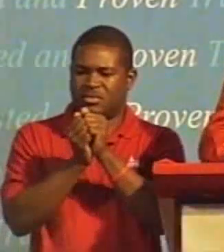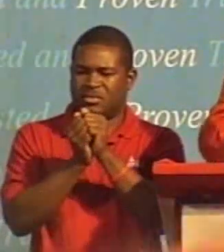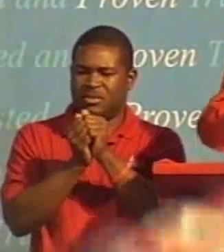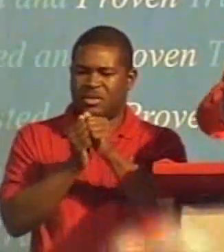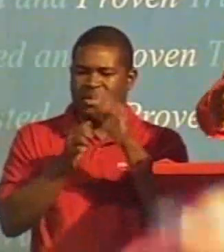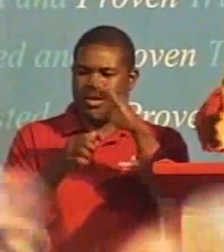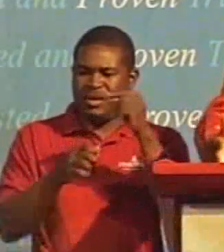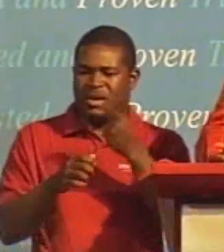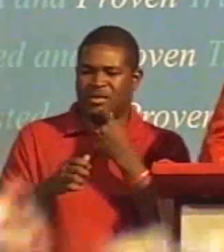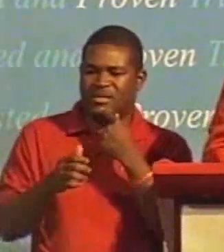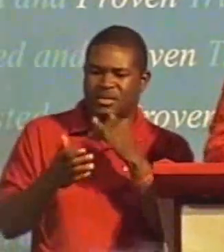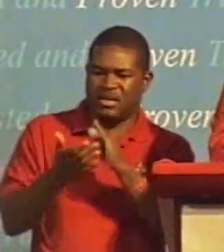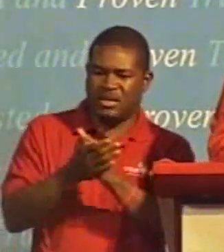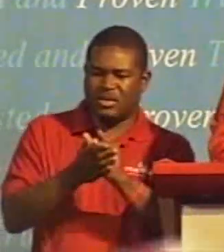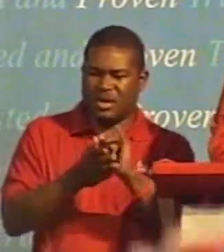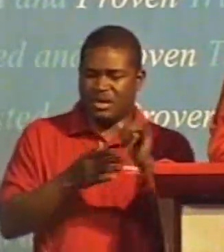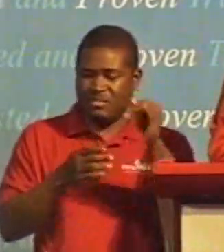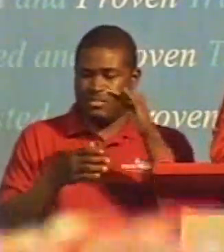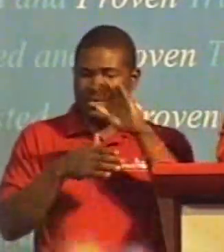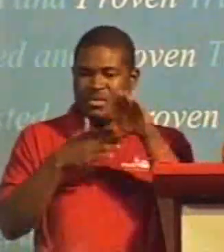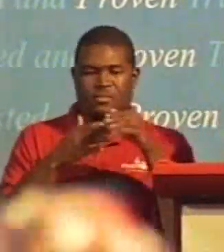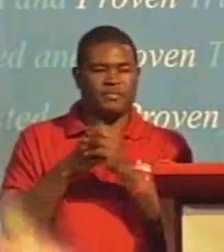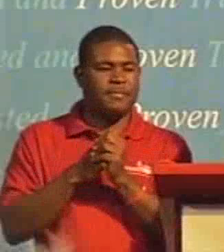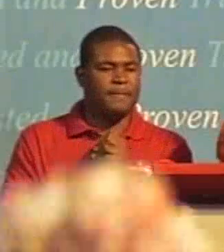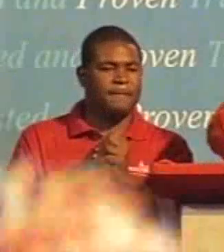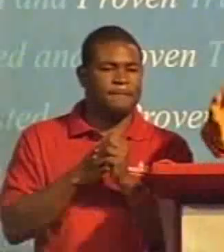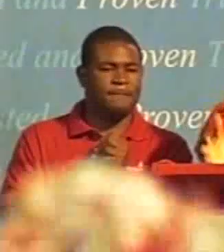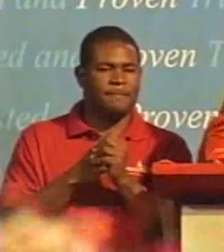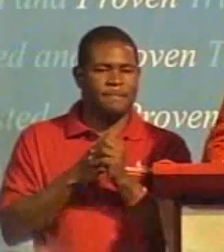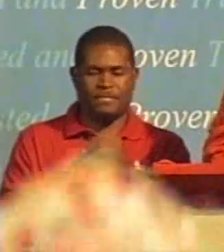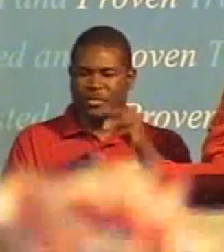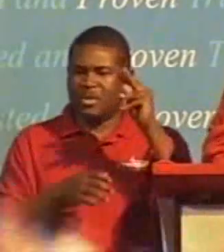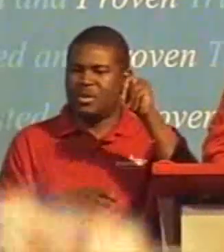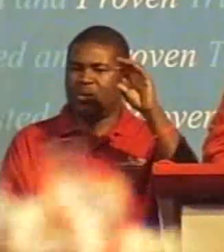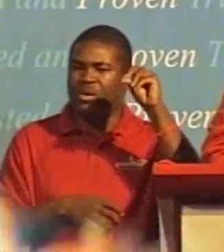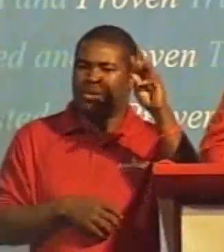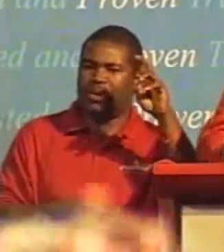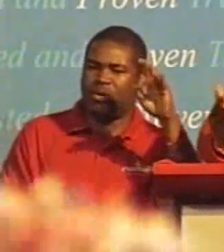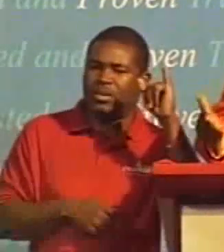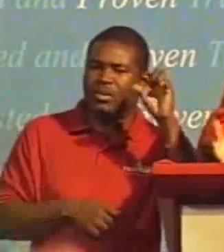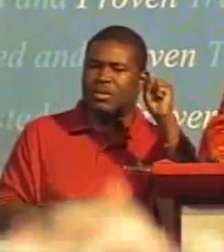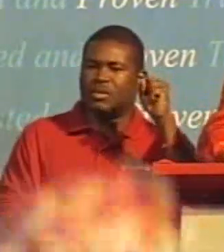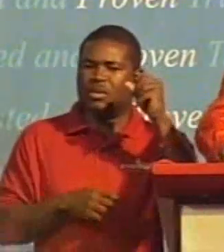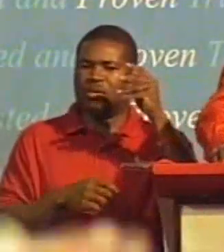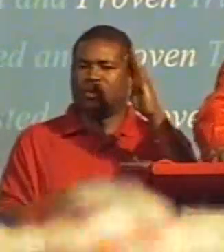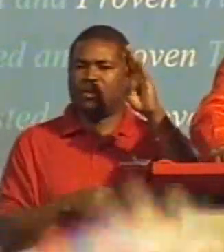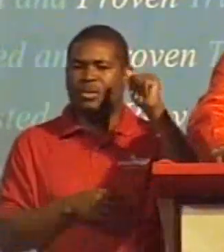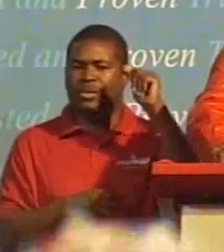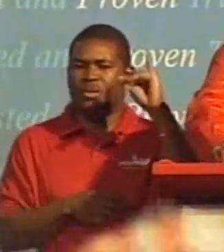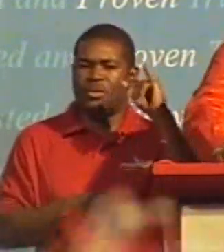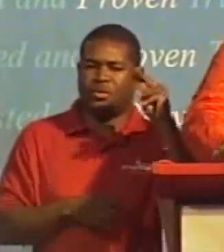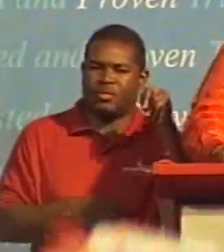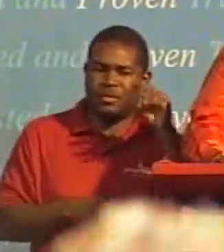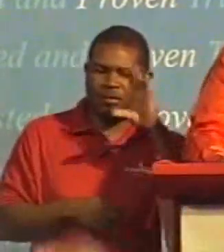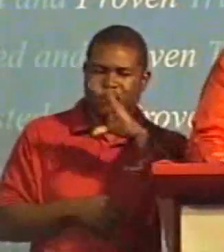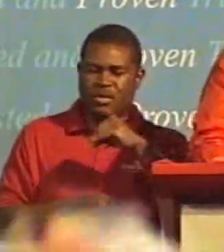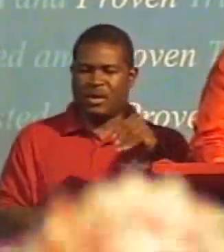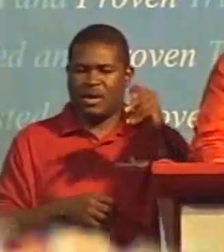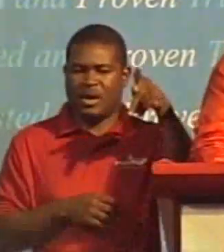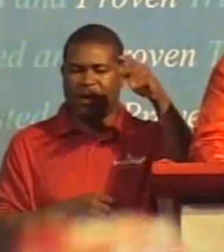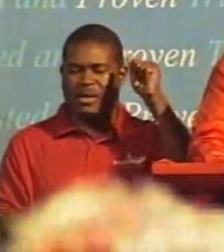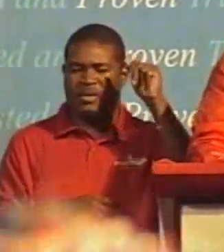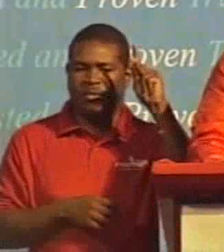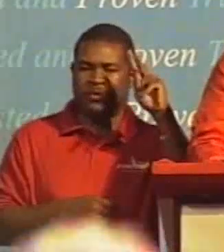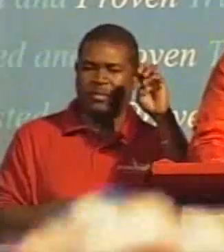Beach, Michael Pintard and Cat Islands and Salvador and Rumkey, Norris Bain in Marco City, Peter Turn, West East Grand Bahama, and Capisha Parker